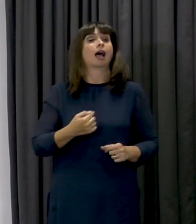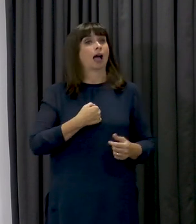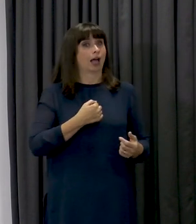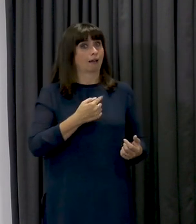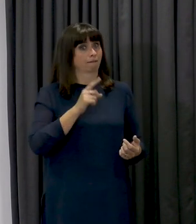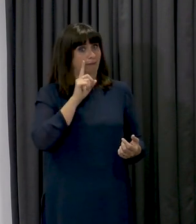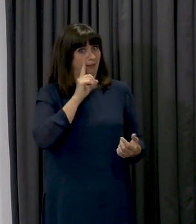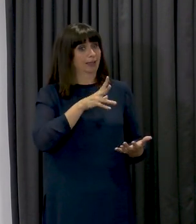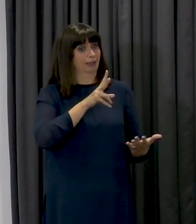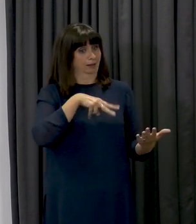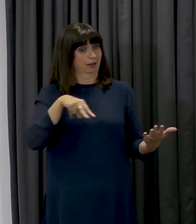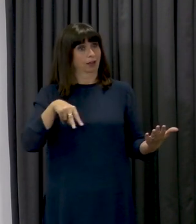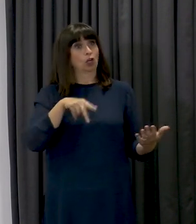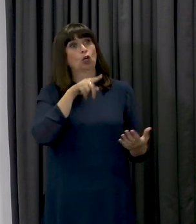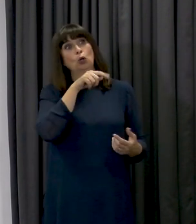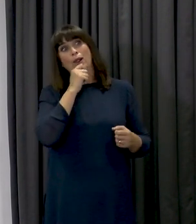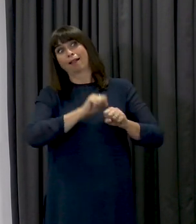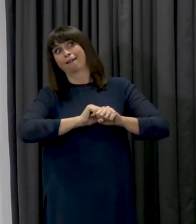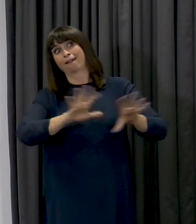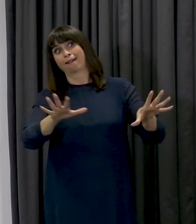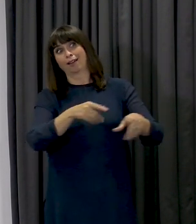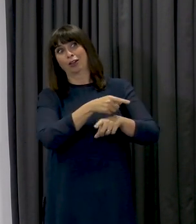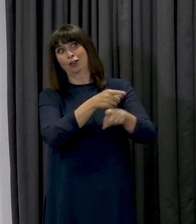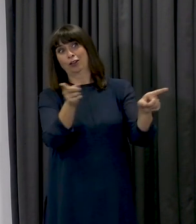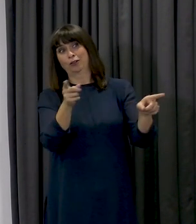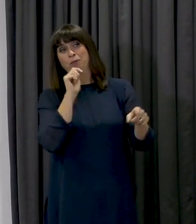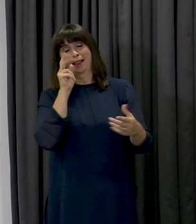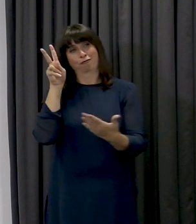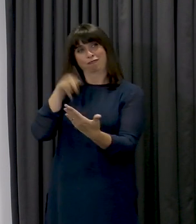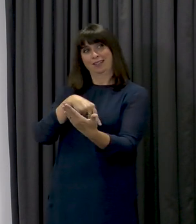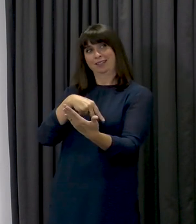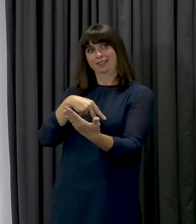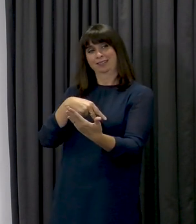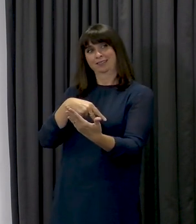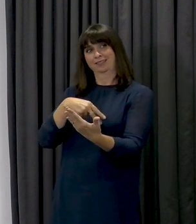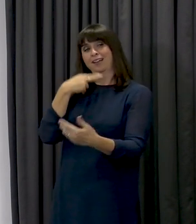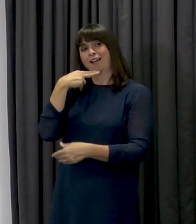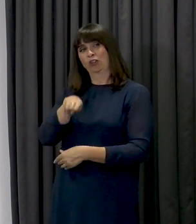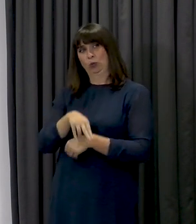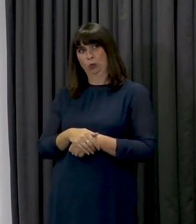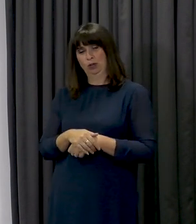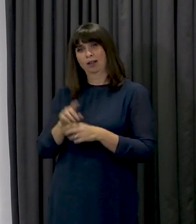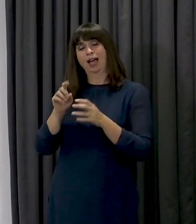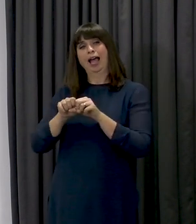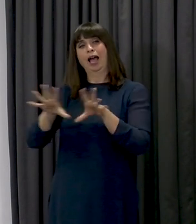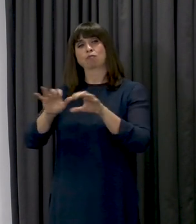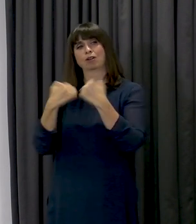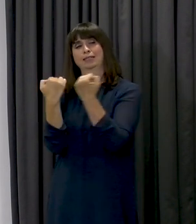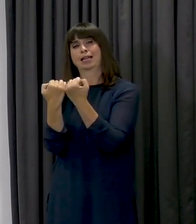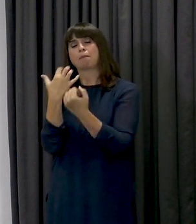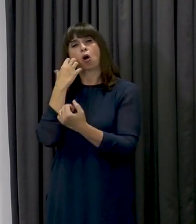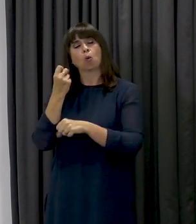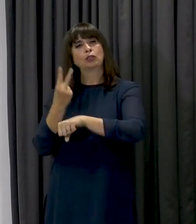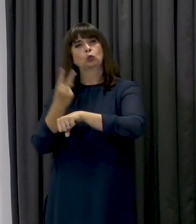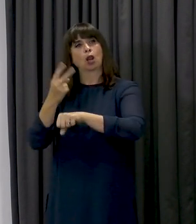the evidence, Liam, and you will see it once the outbreak control team make their afternoon statements in the way that they always do